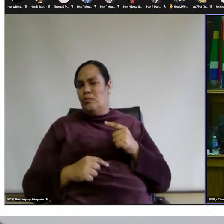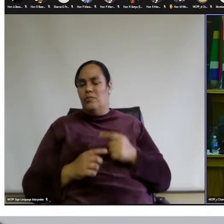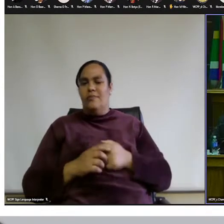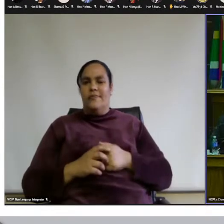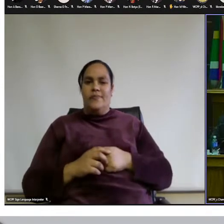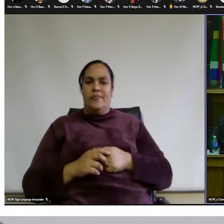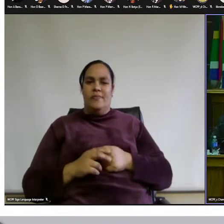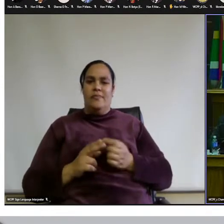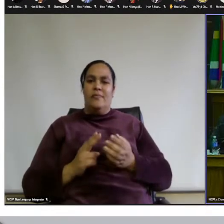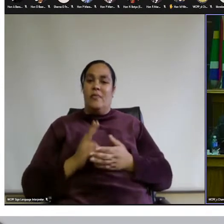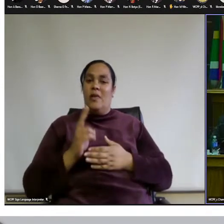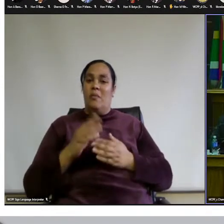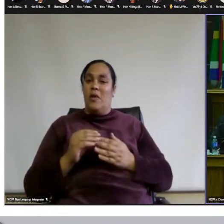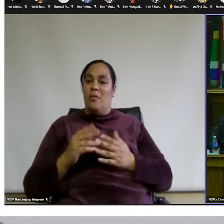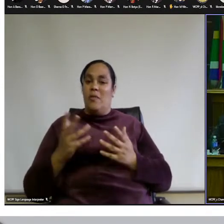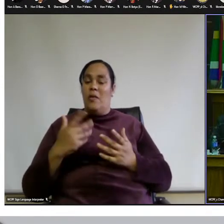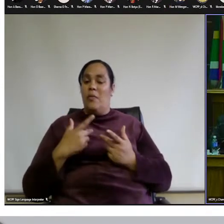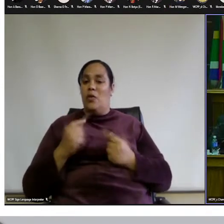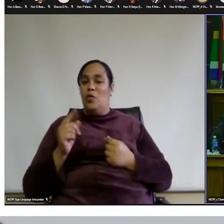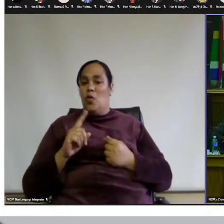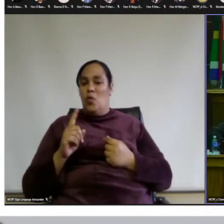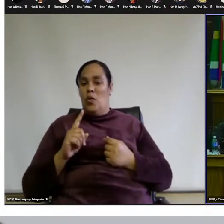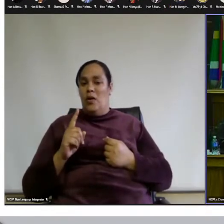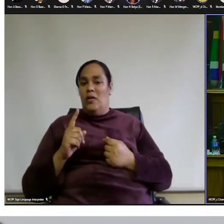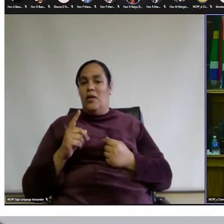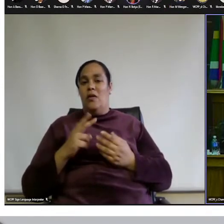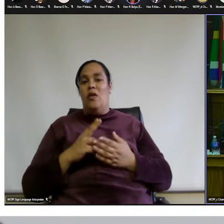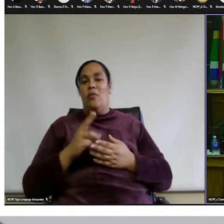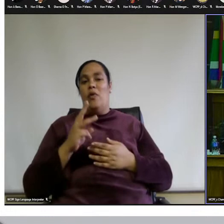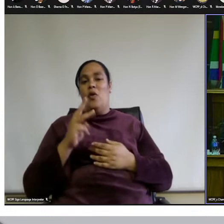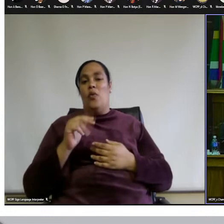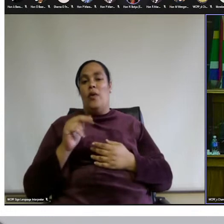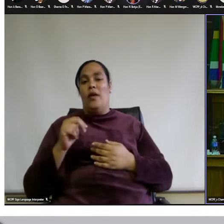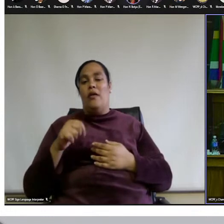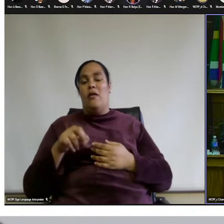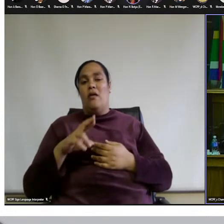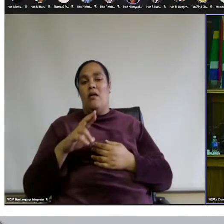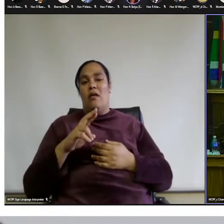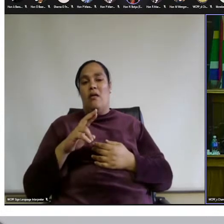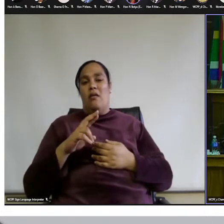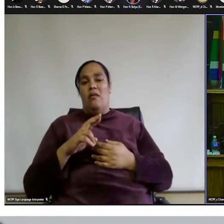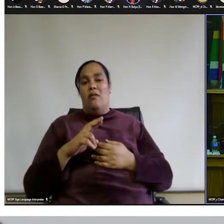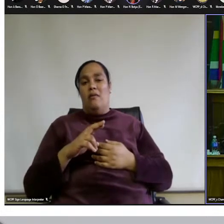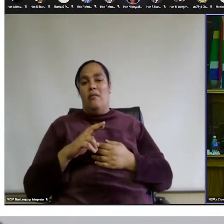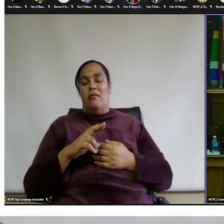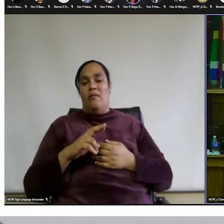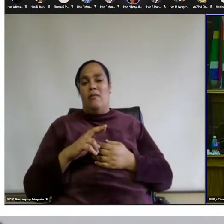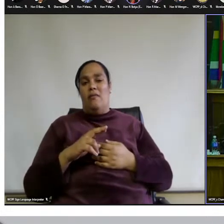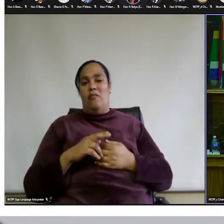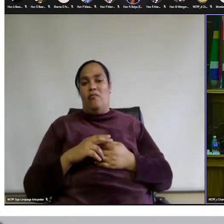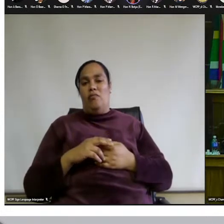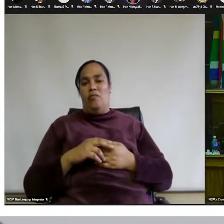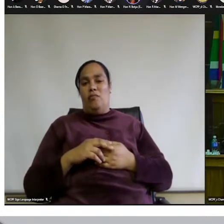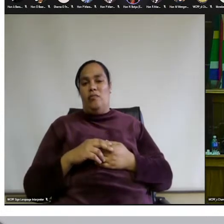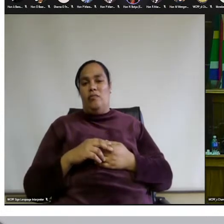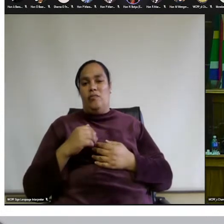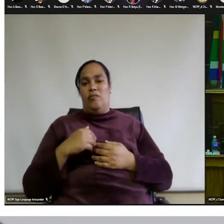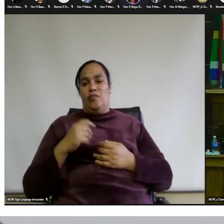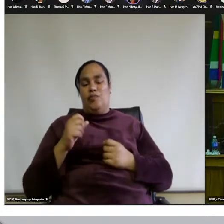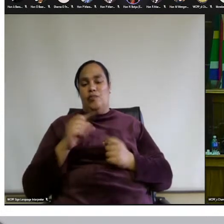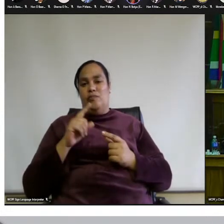Honourable Makamba Bhotia, what I'm going to do is, Honourable Wenger, I see your hand is... comes to mind is the story